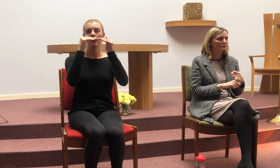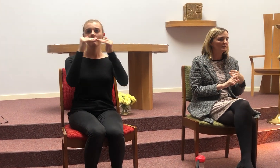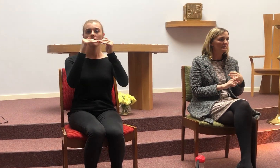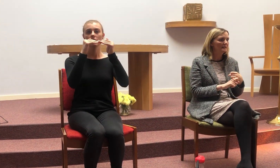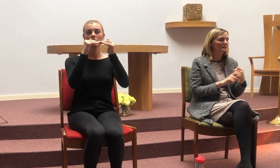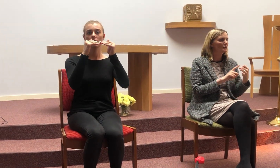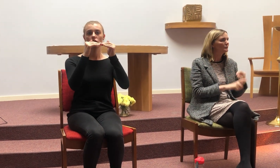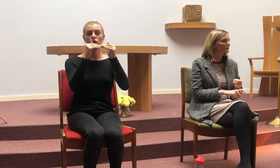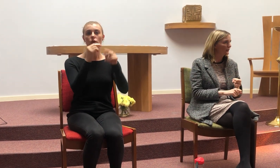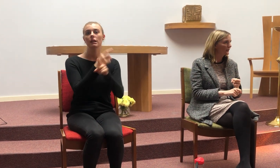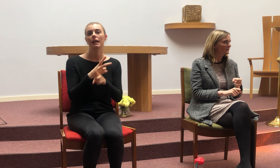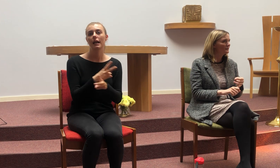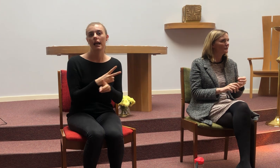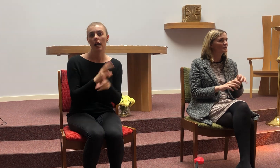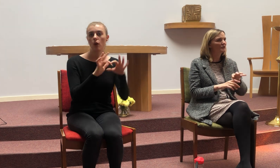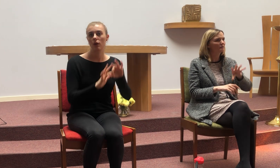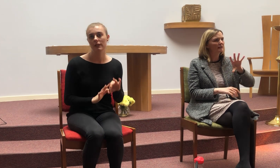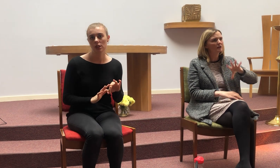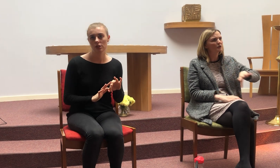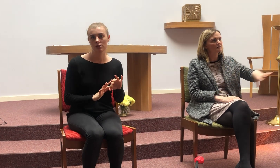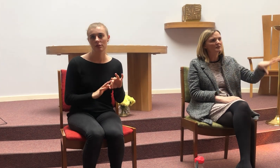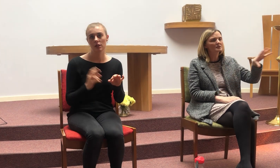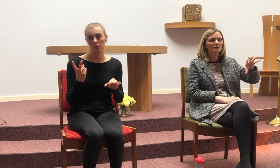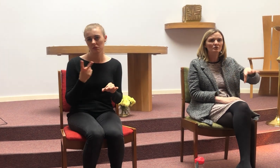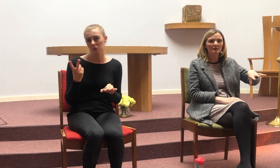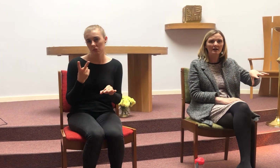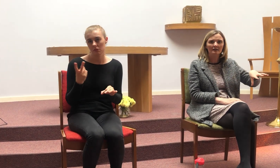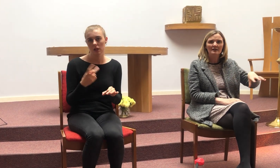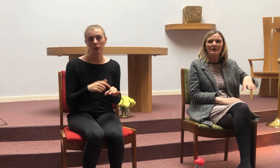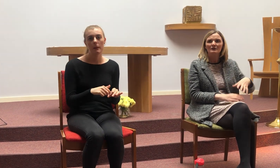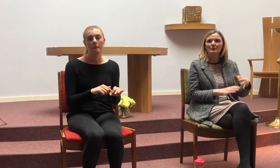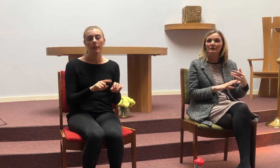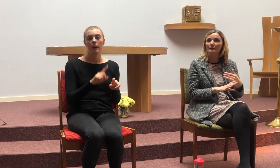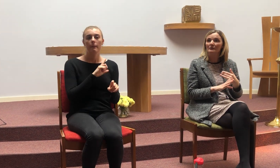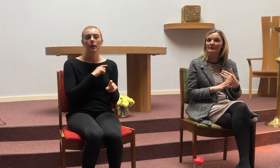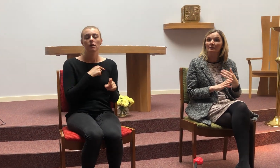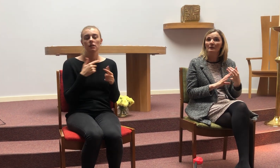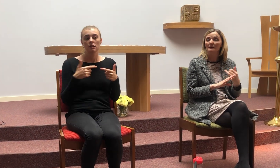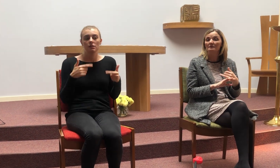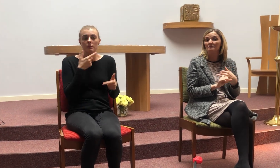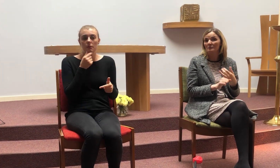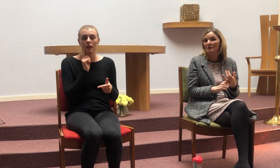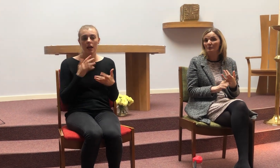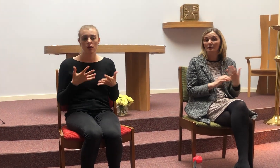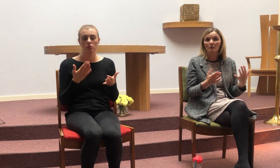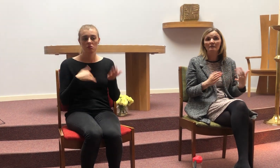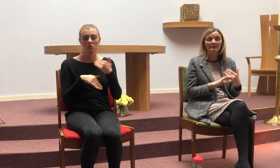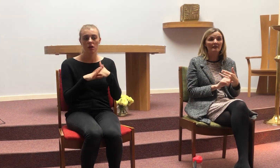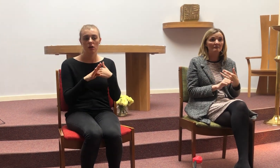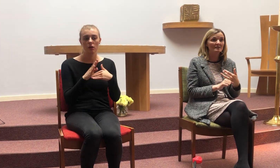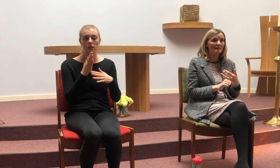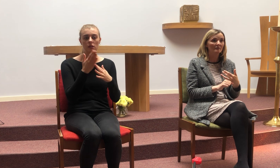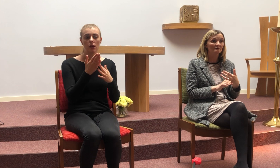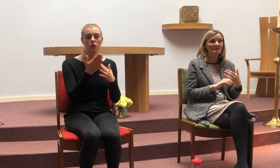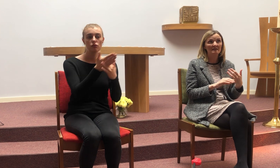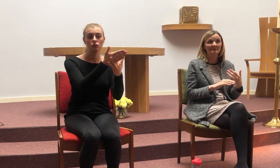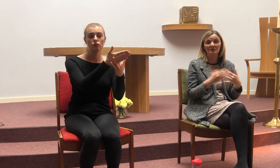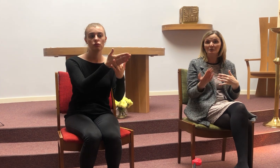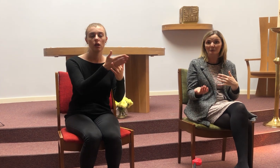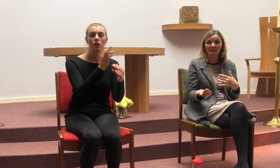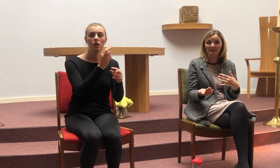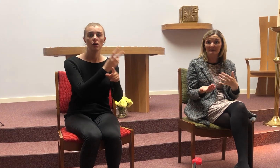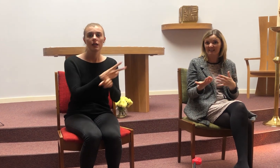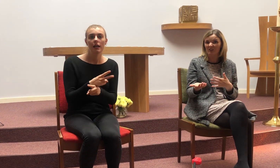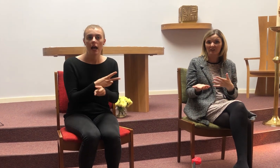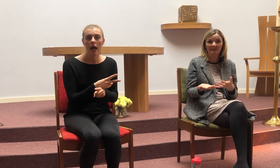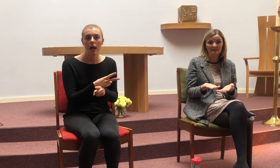And they're studying things like youth work. You know, they're generally not going into social care. So we've looked at, well, you know, an equivalent level 7 in